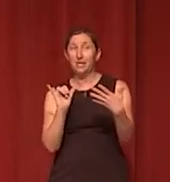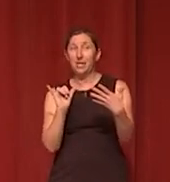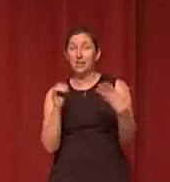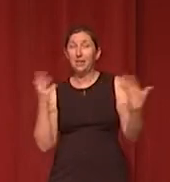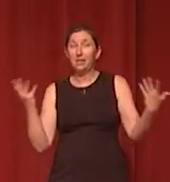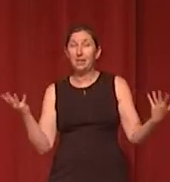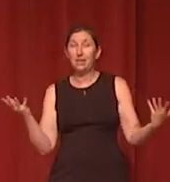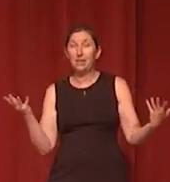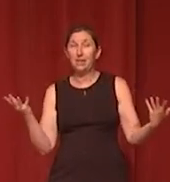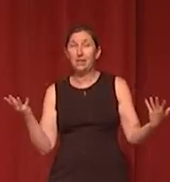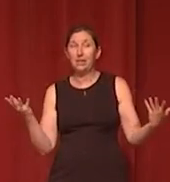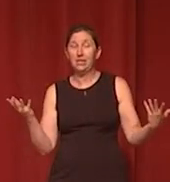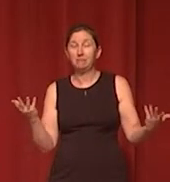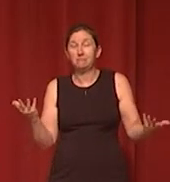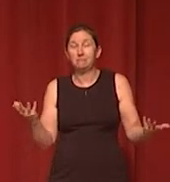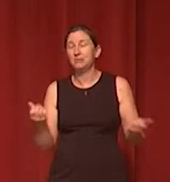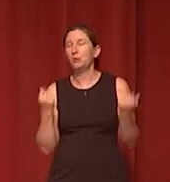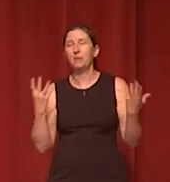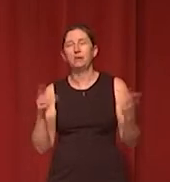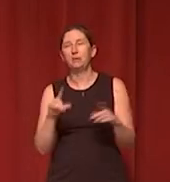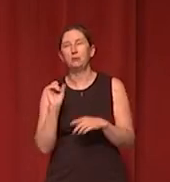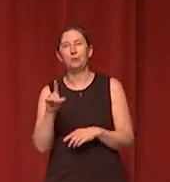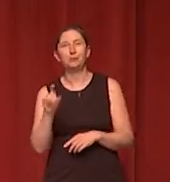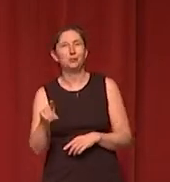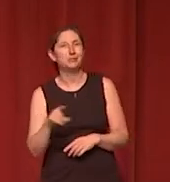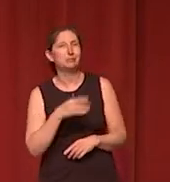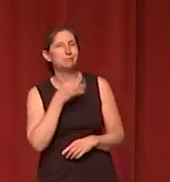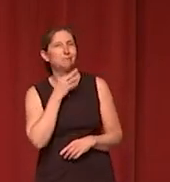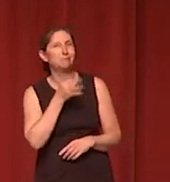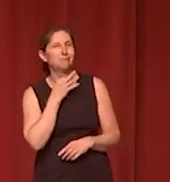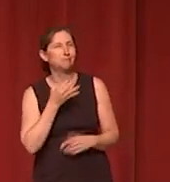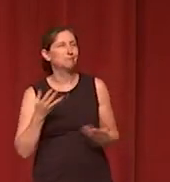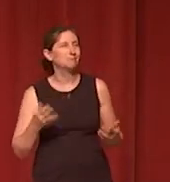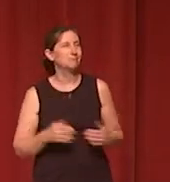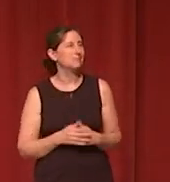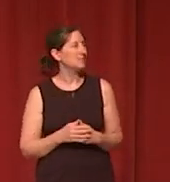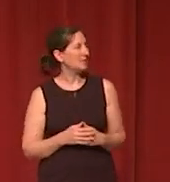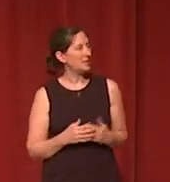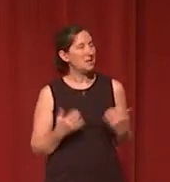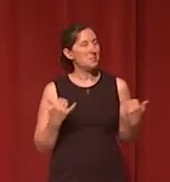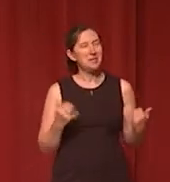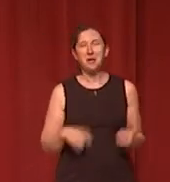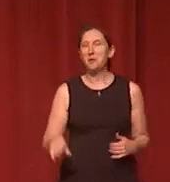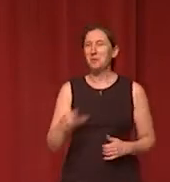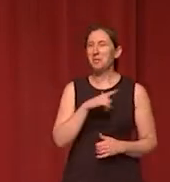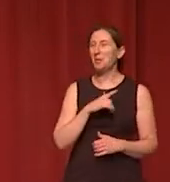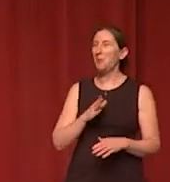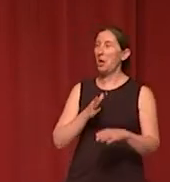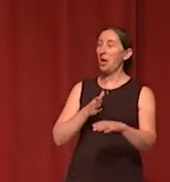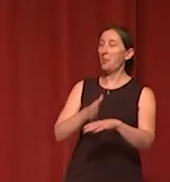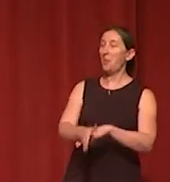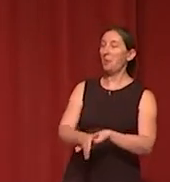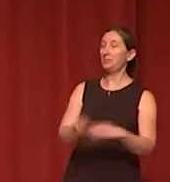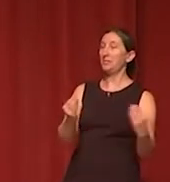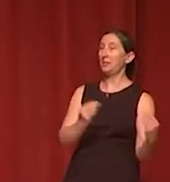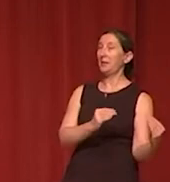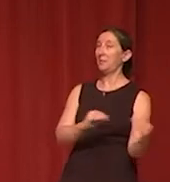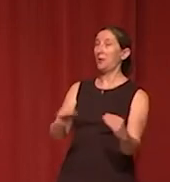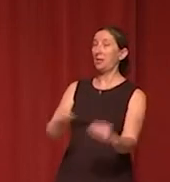unanswered questions. But thankfully, they have the, now as we have all learned, post-marketing studies to help us answer those